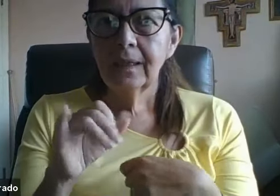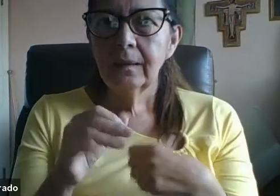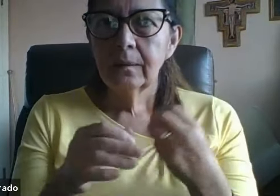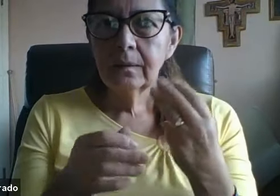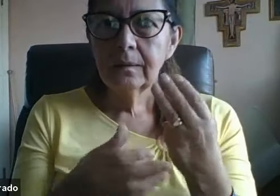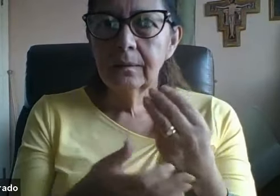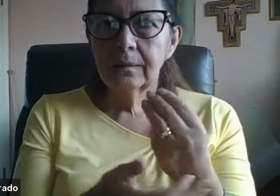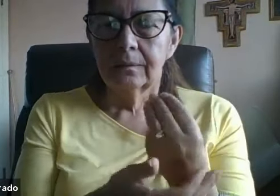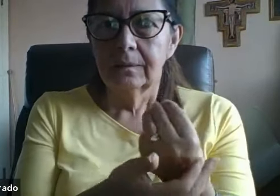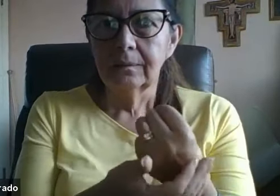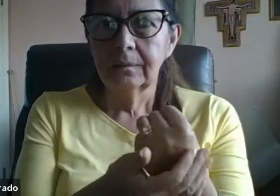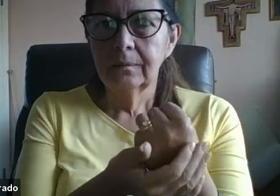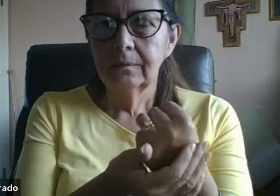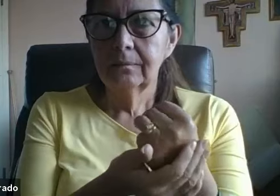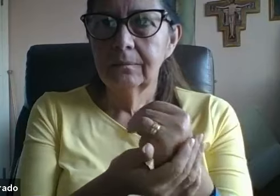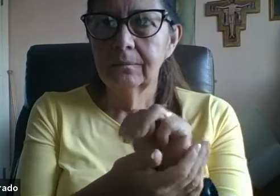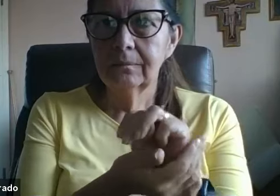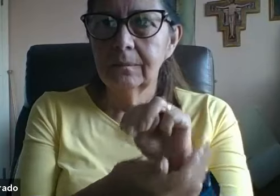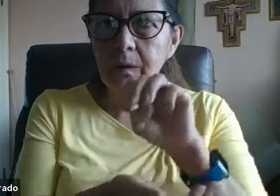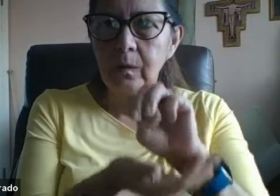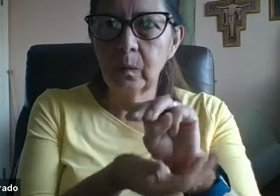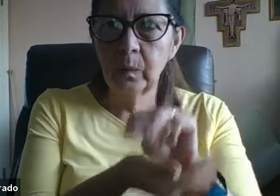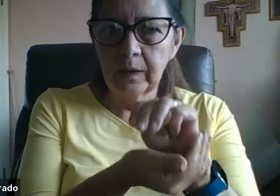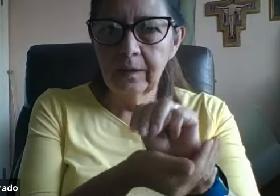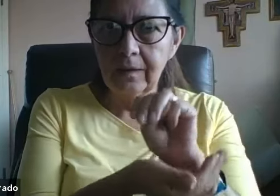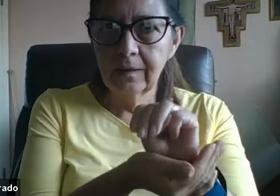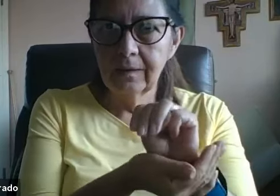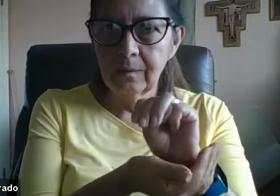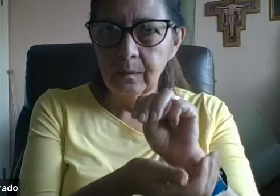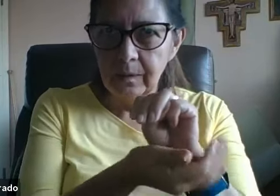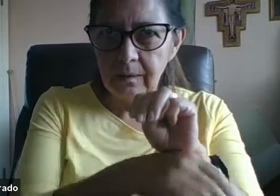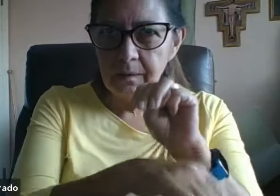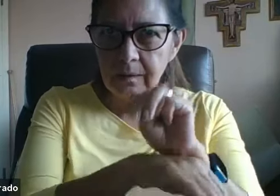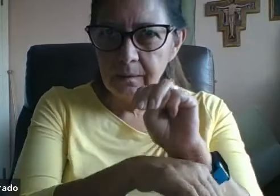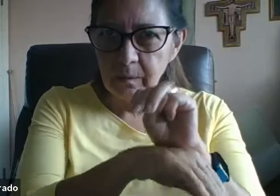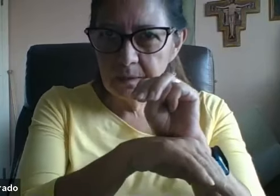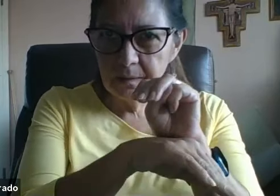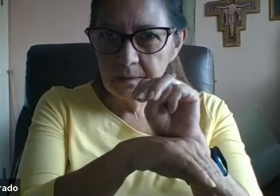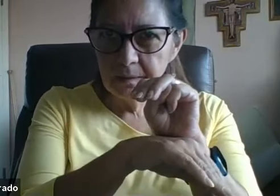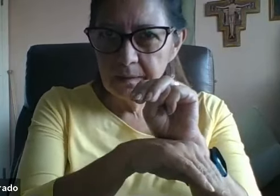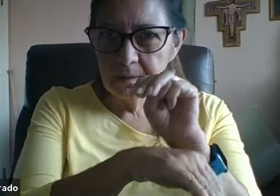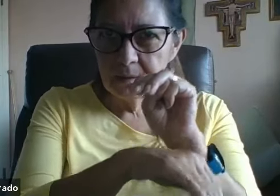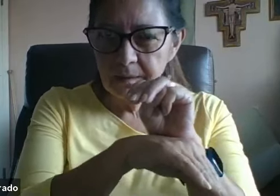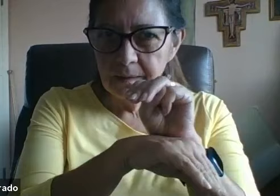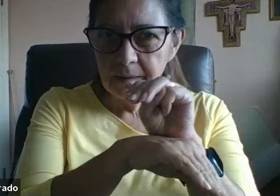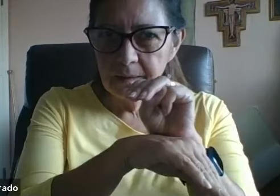I no Work. work. Yep. Two S hand